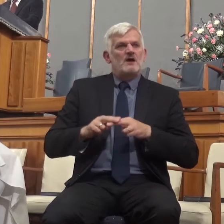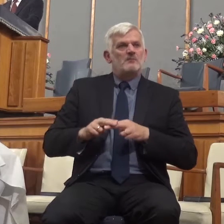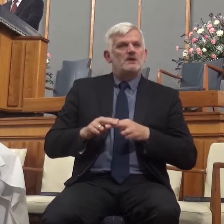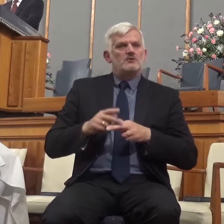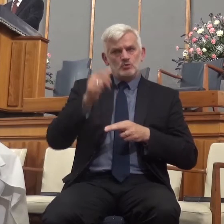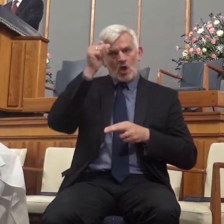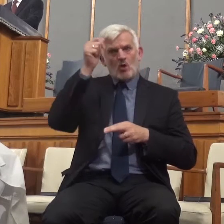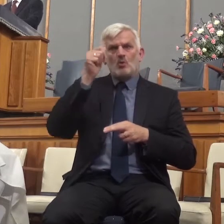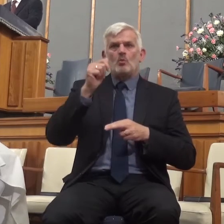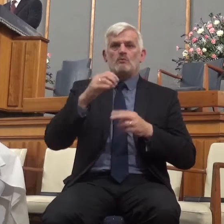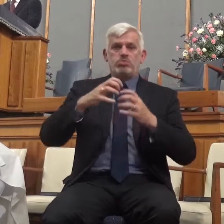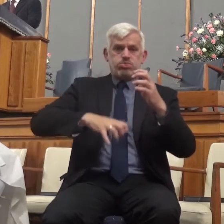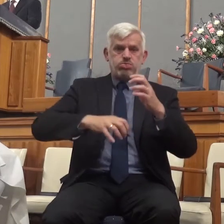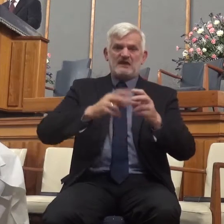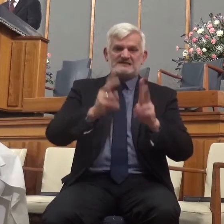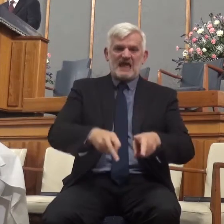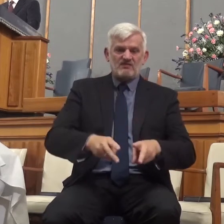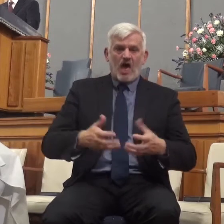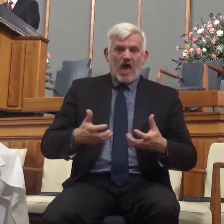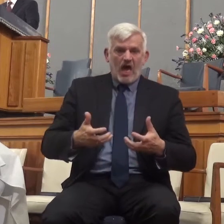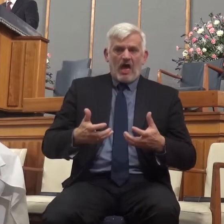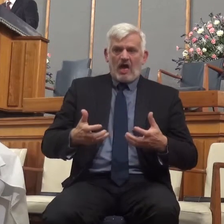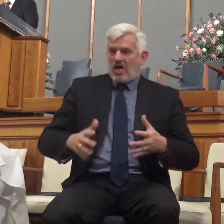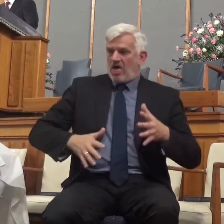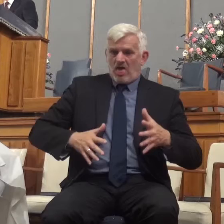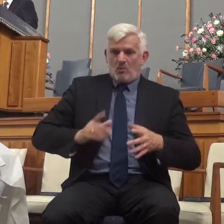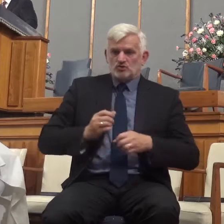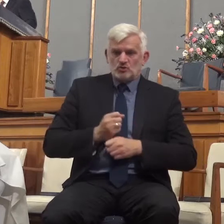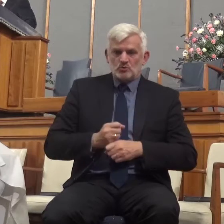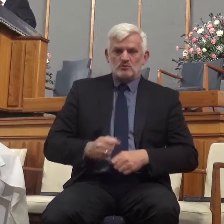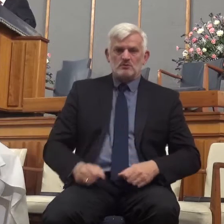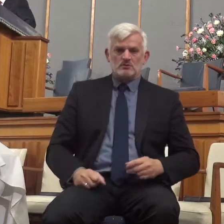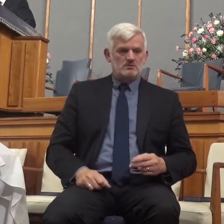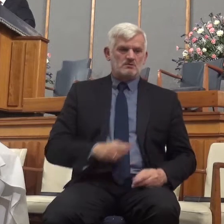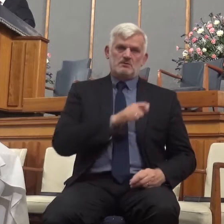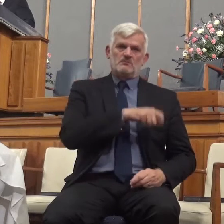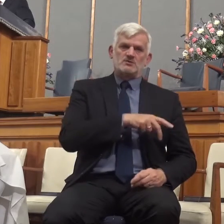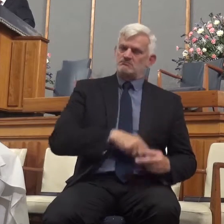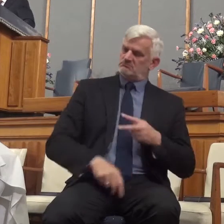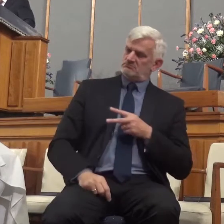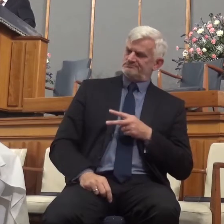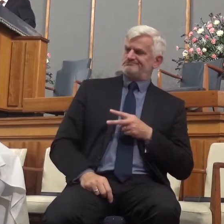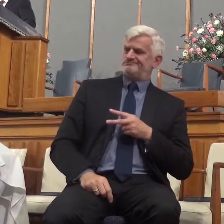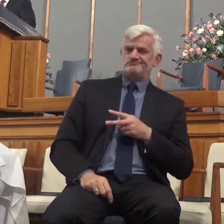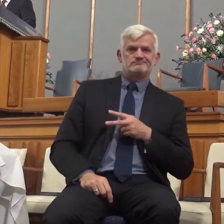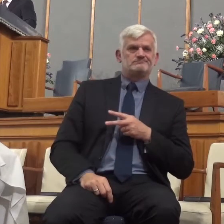tragedy. He came to the conclusion this great man was a relatively empty, shallow